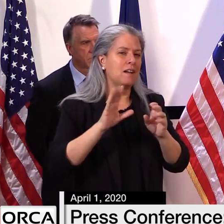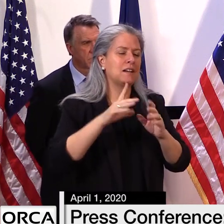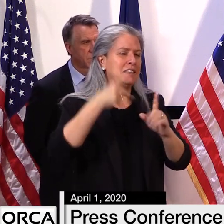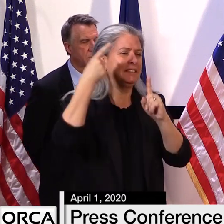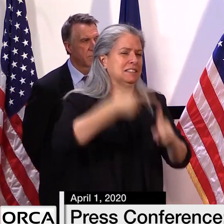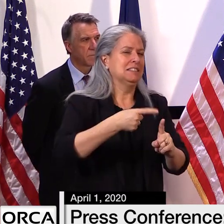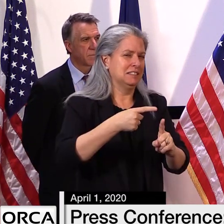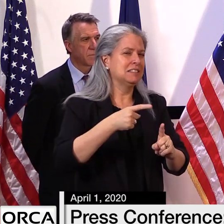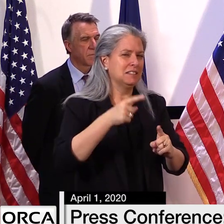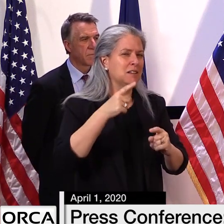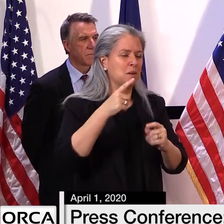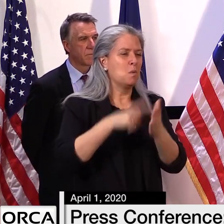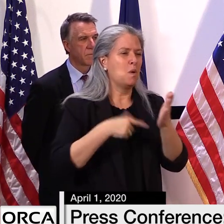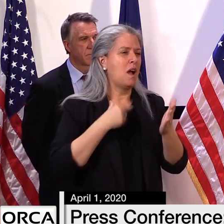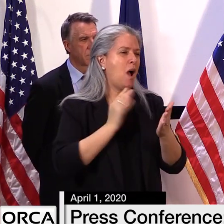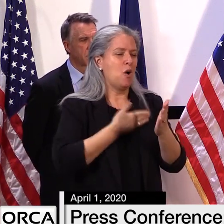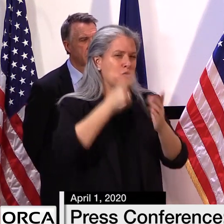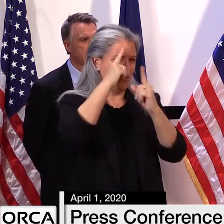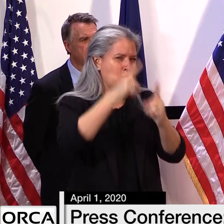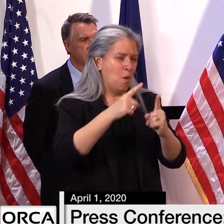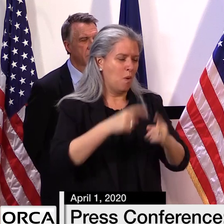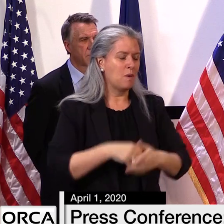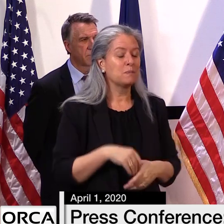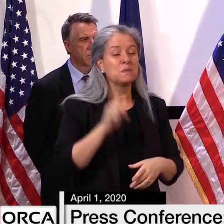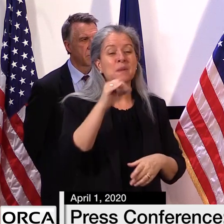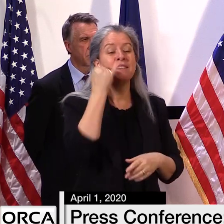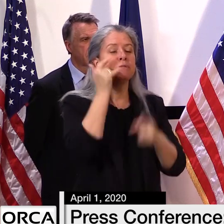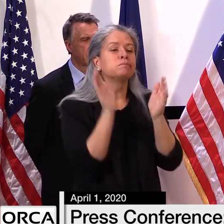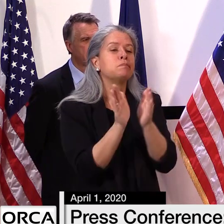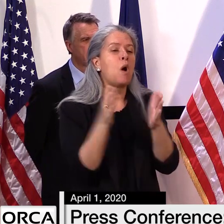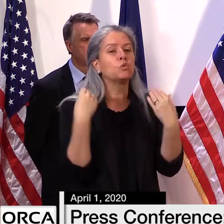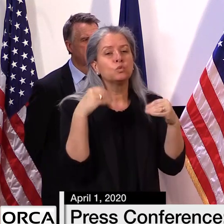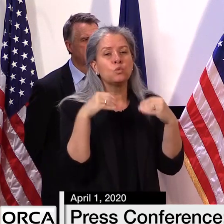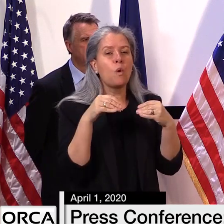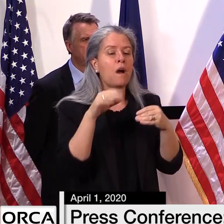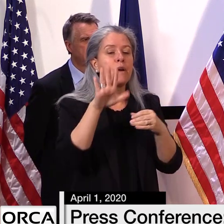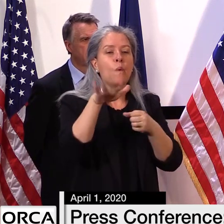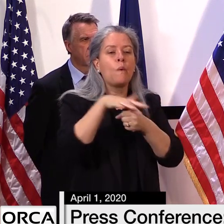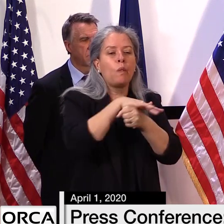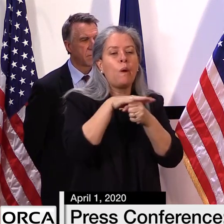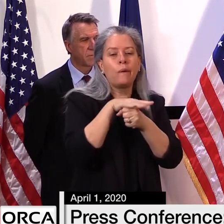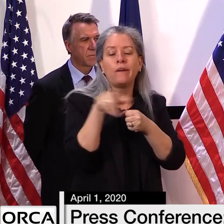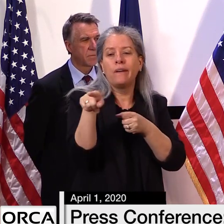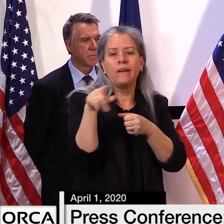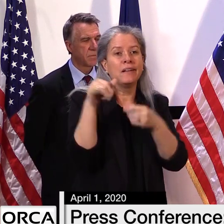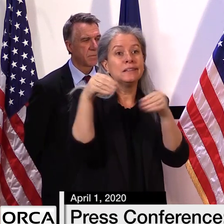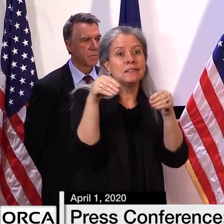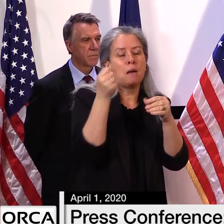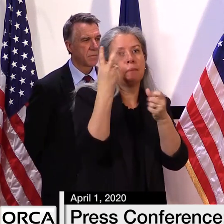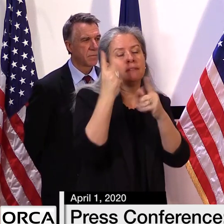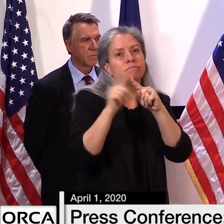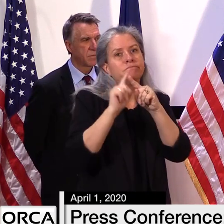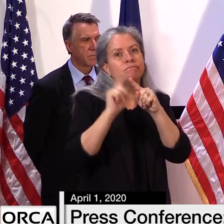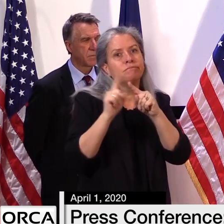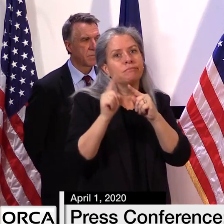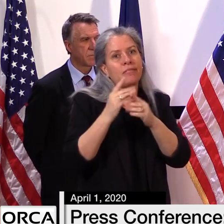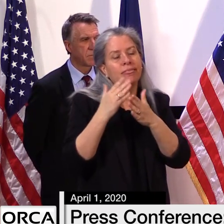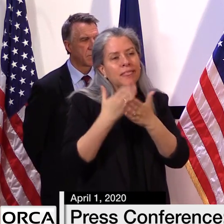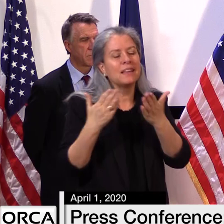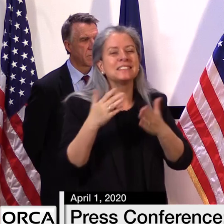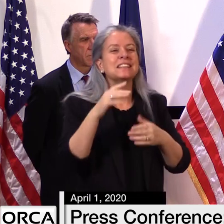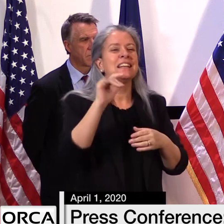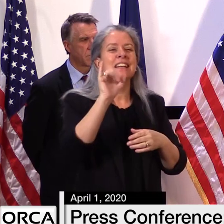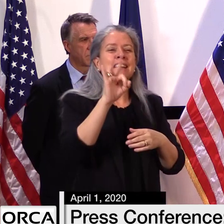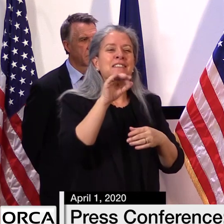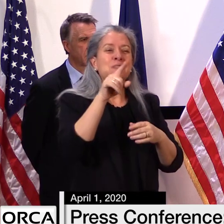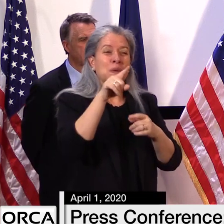our hope is. So I would say even to the mom and pop stores, you know, please, if you can limit the